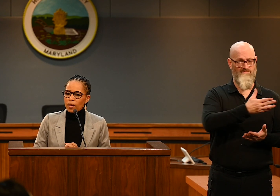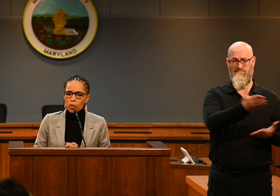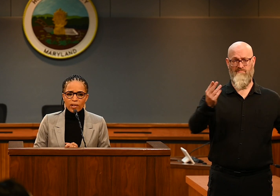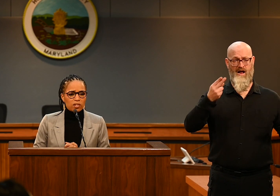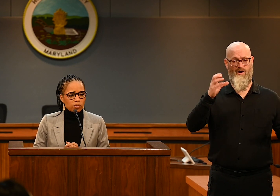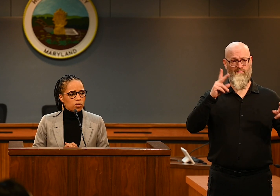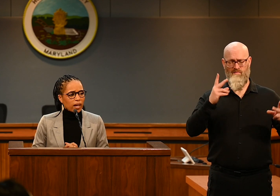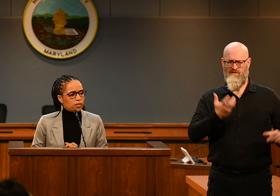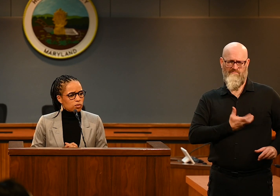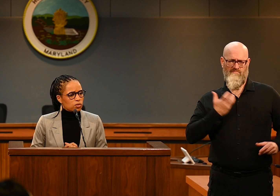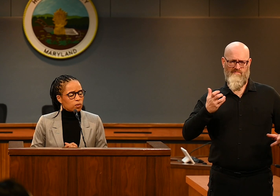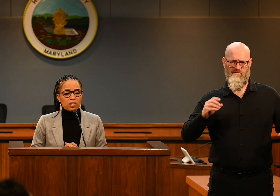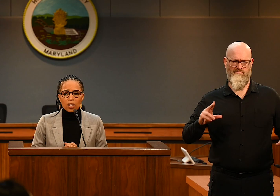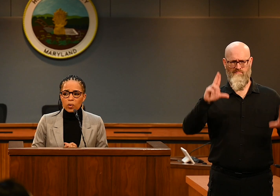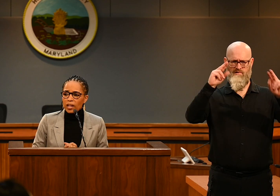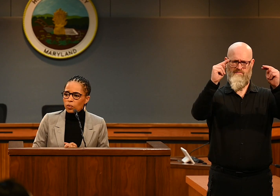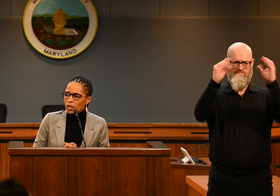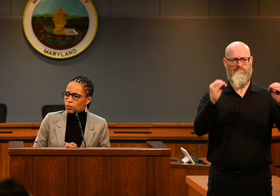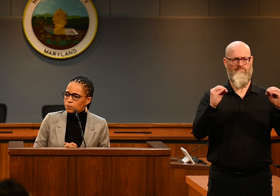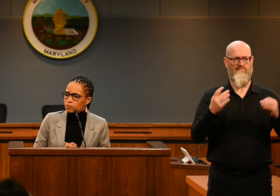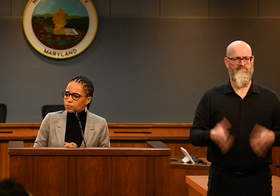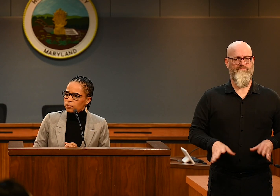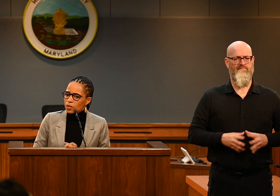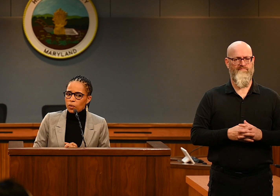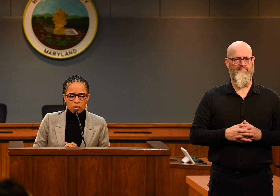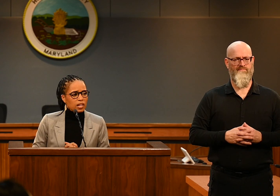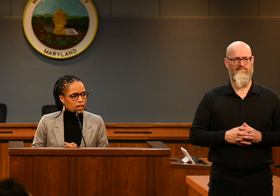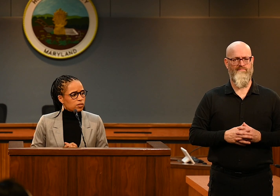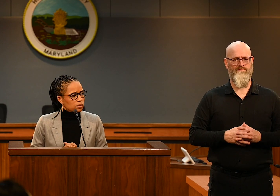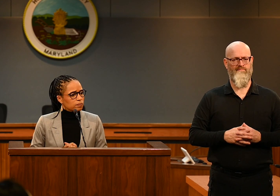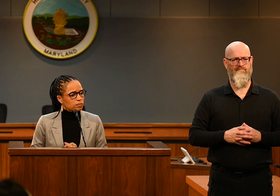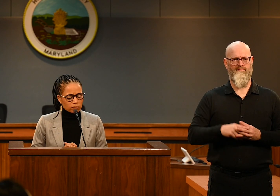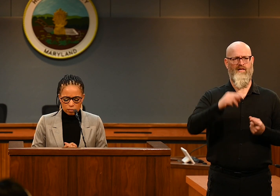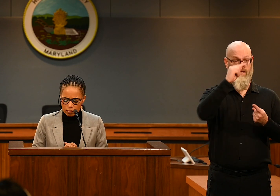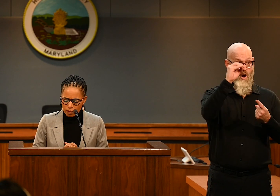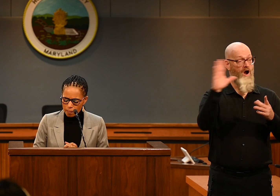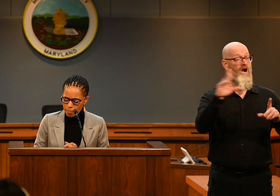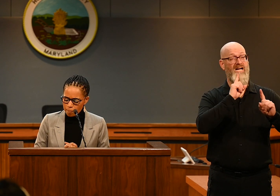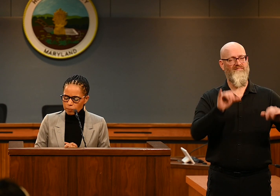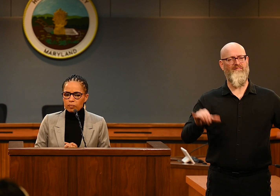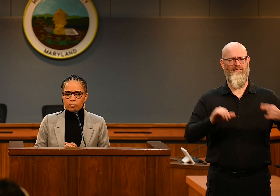answer to that question, there are two answers to it, is no and hell no. Those are the answers.